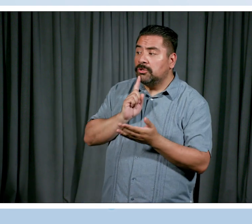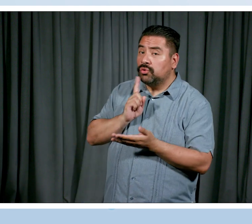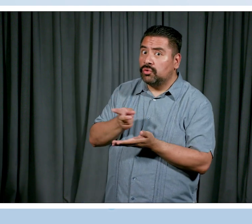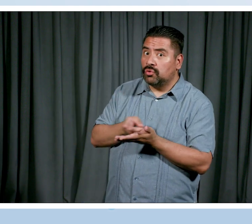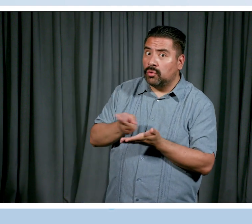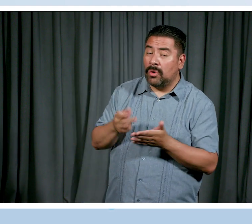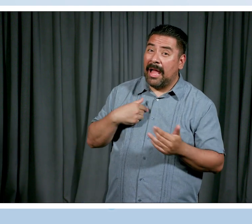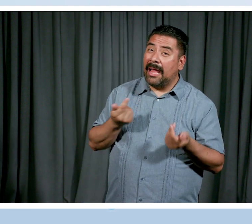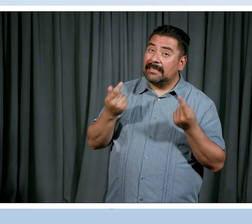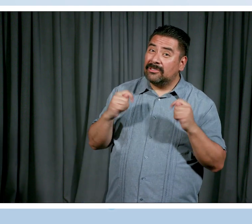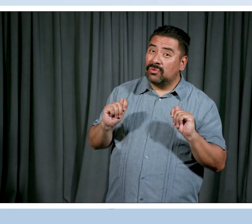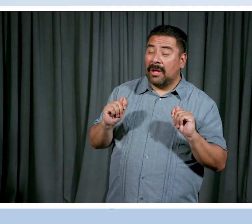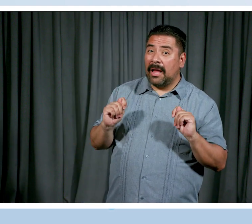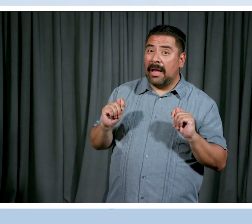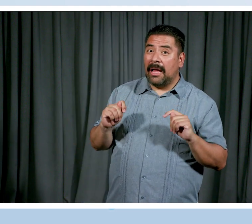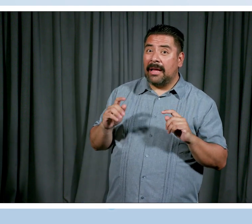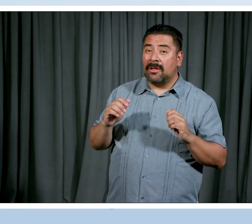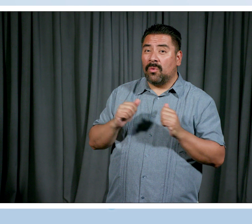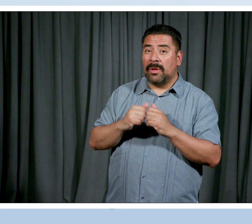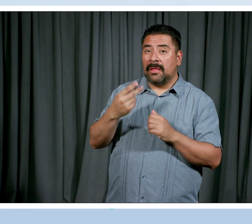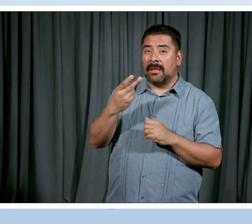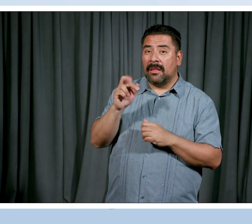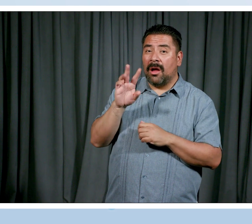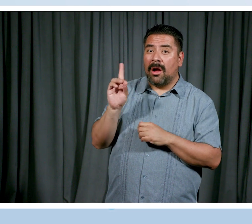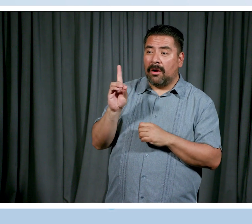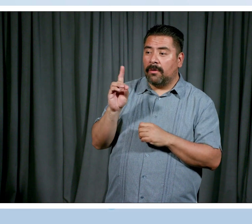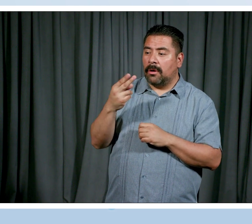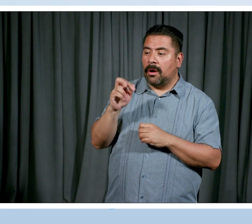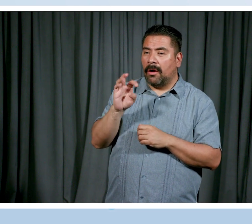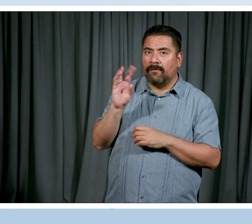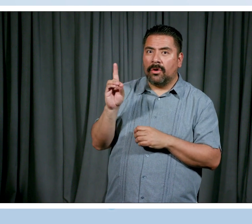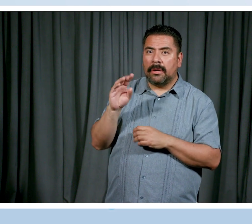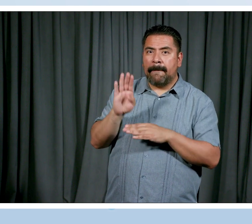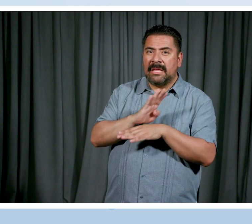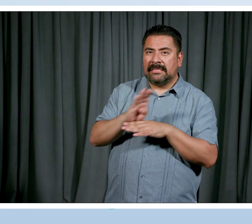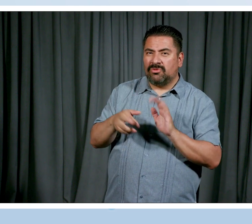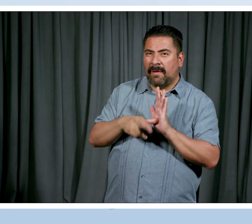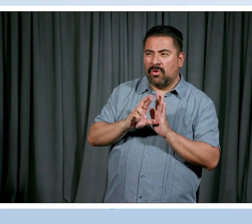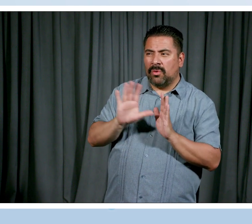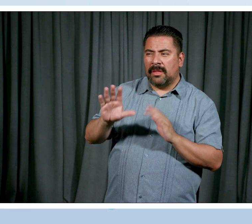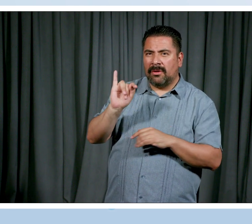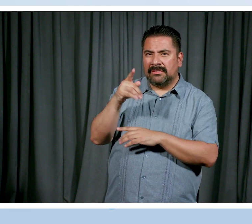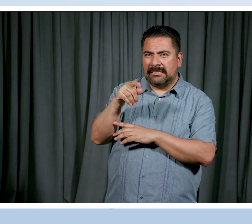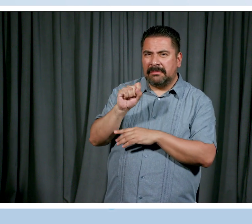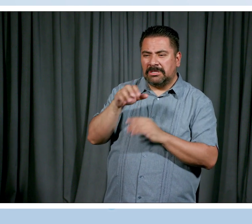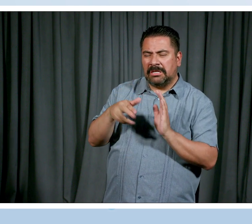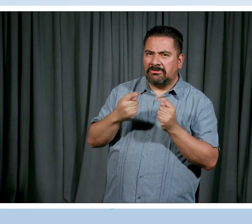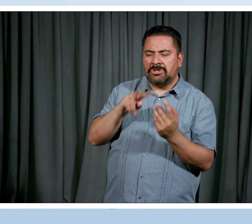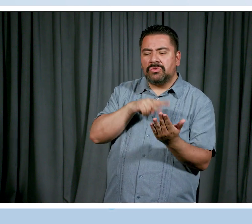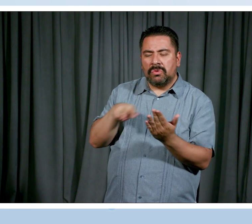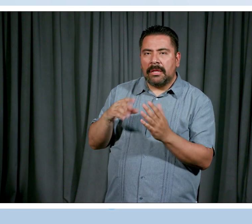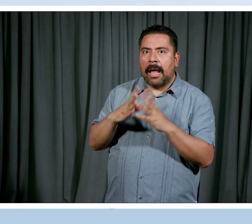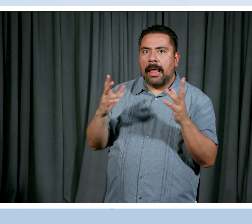try to at least like skim the Harvard Business Review, like the tips that they email. And there are a lot of